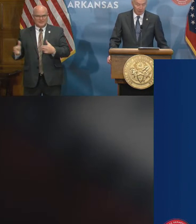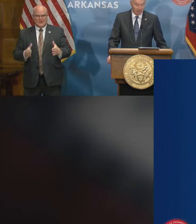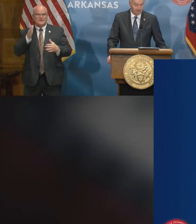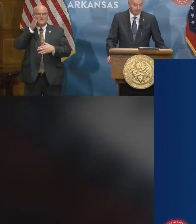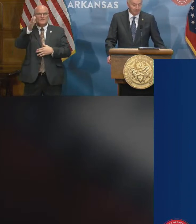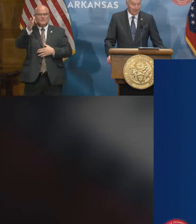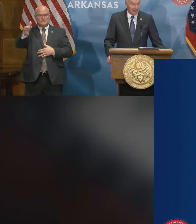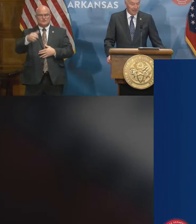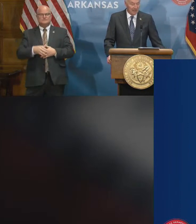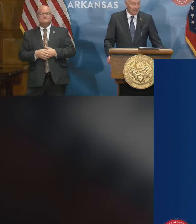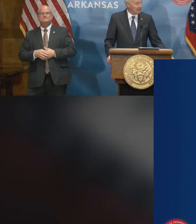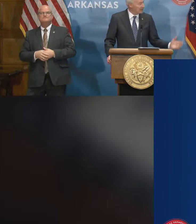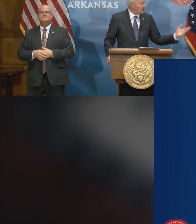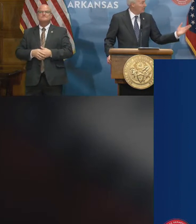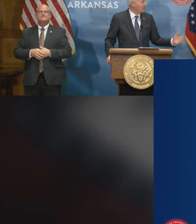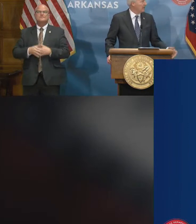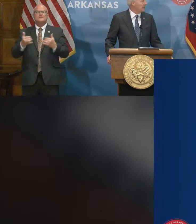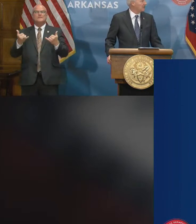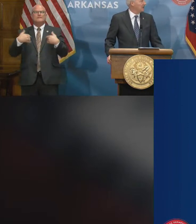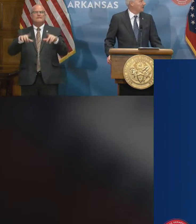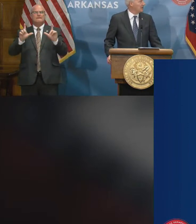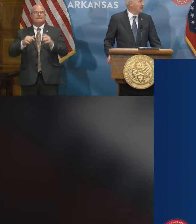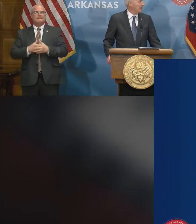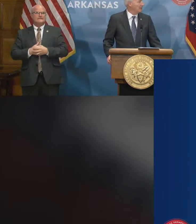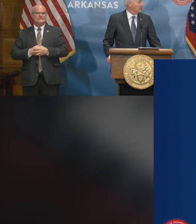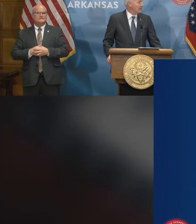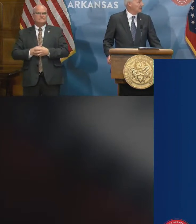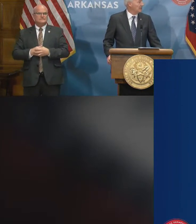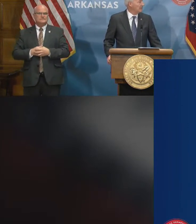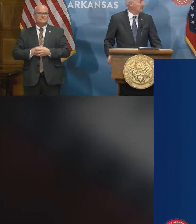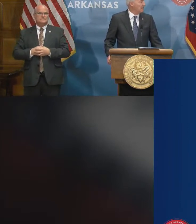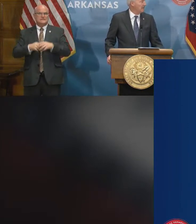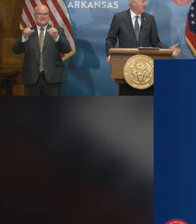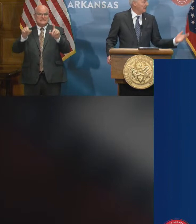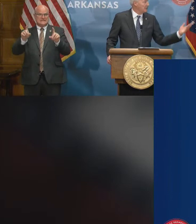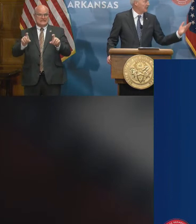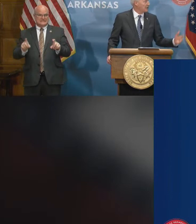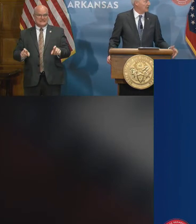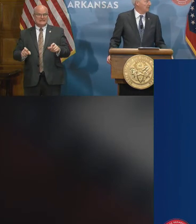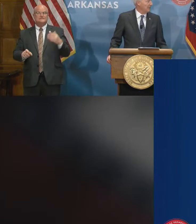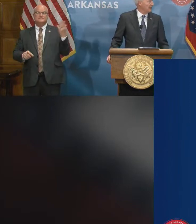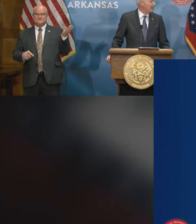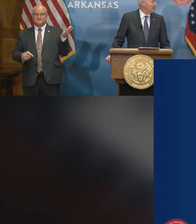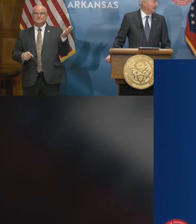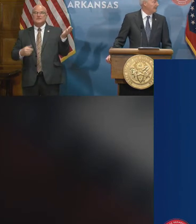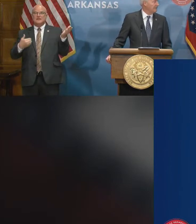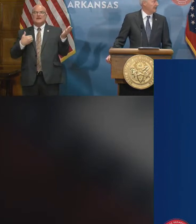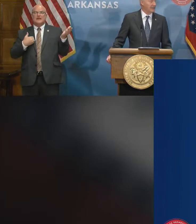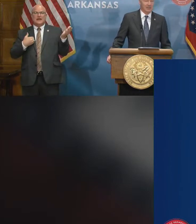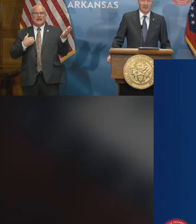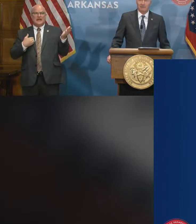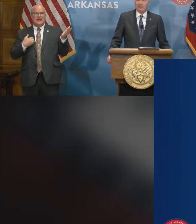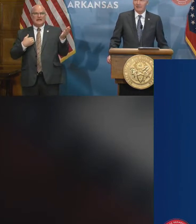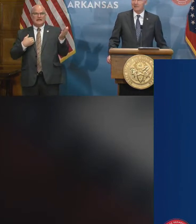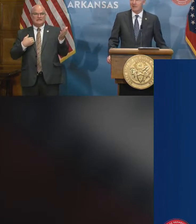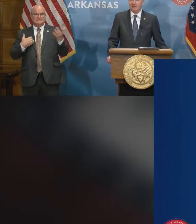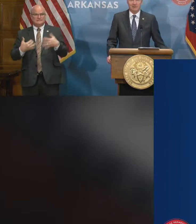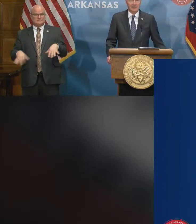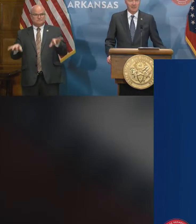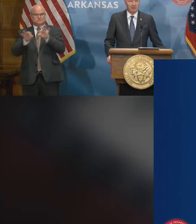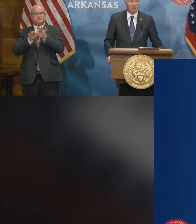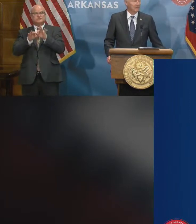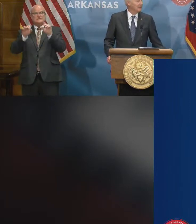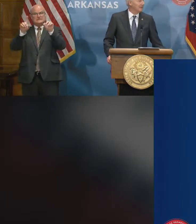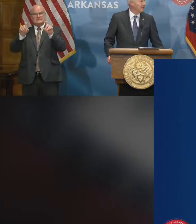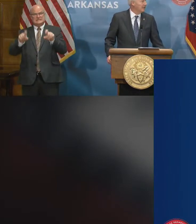for the future. Let's go to the next slide on testing. As you can see, we had fairly significant, a lot